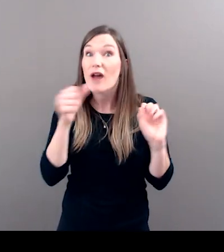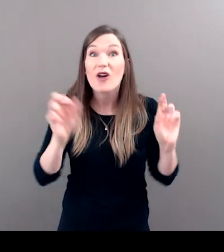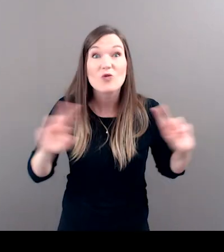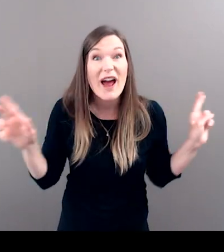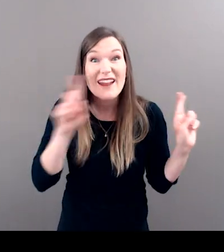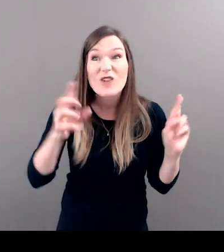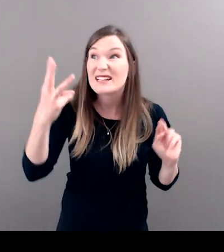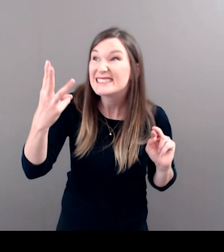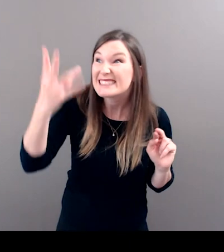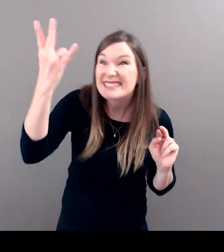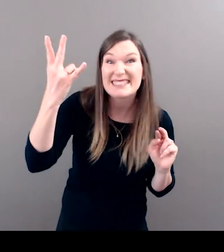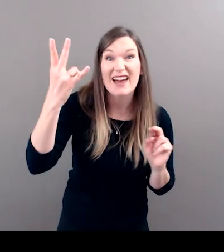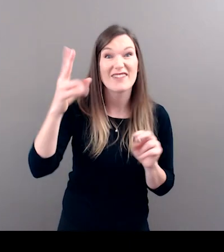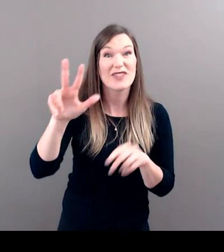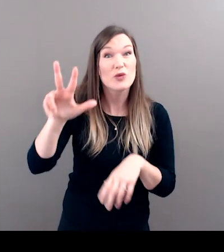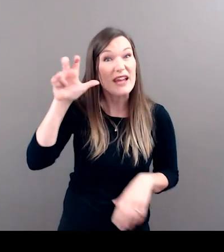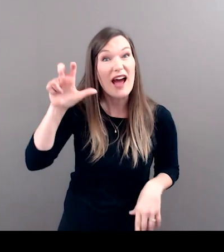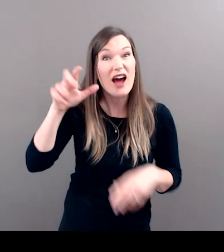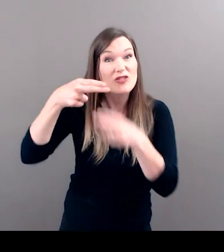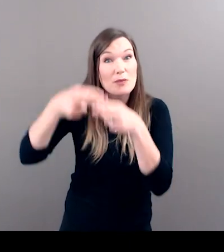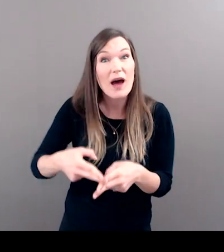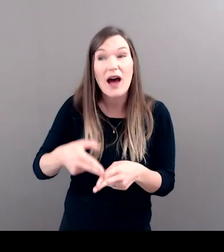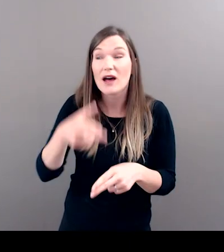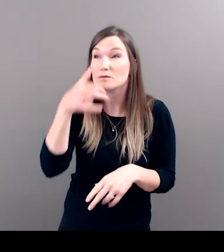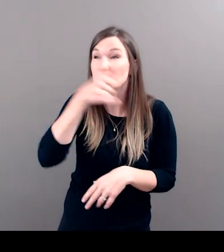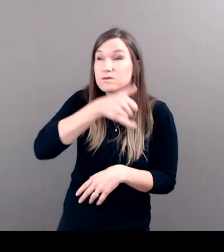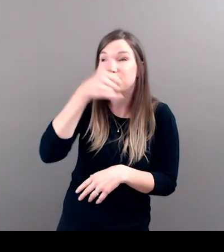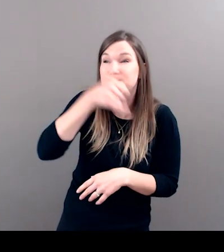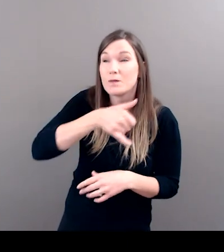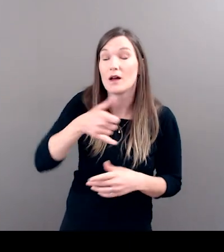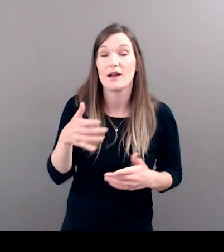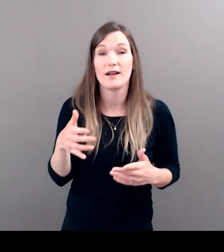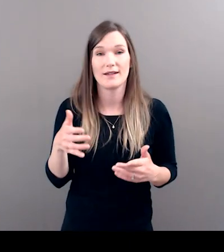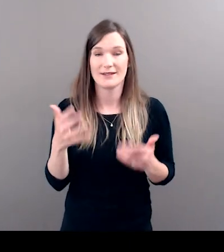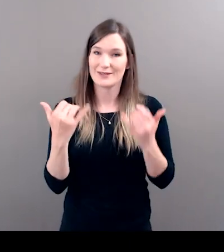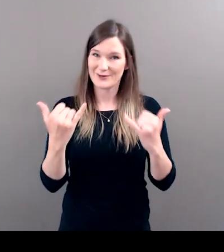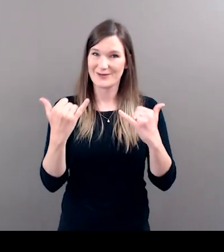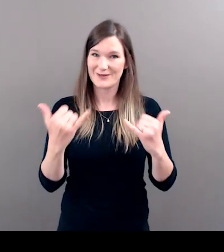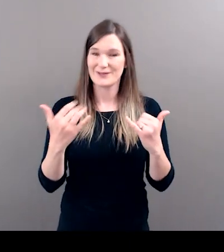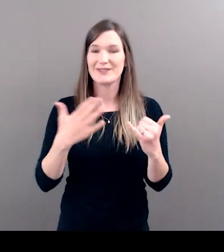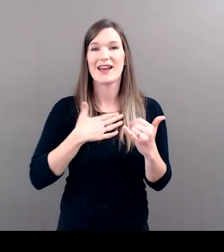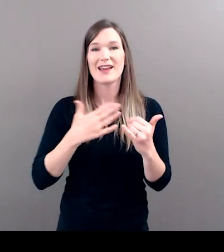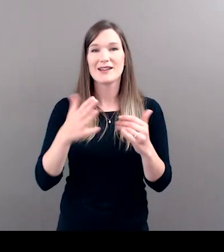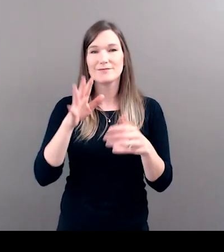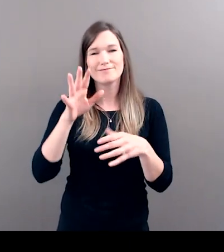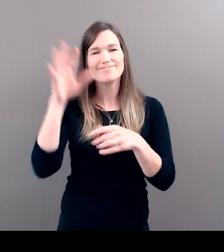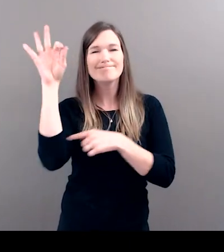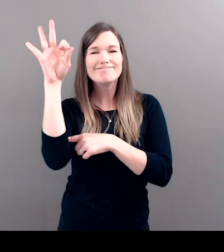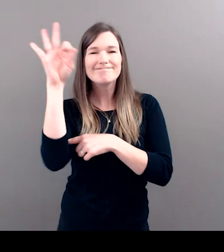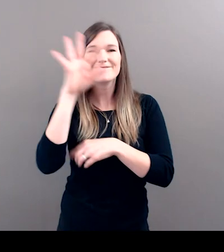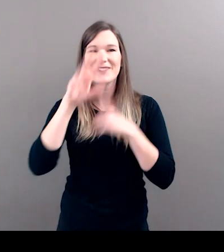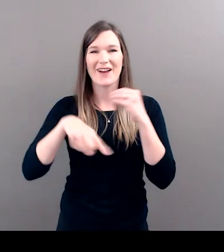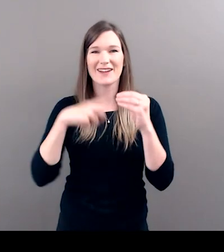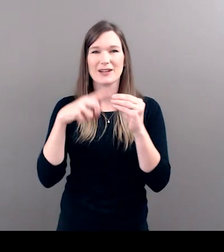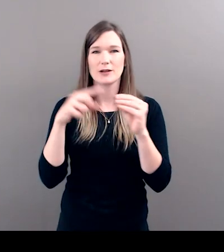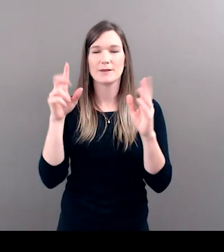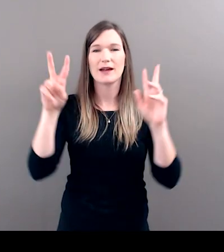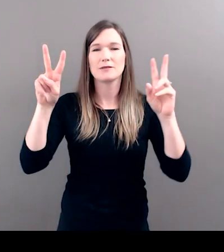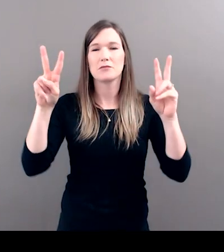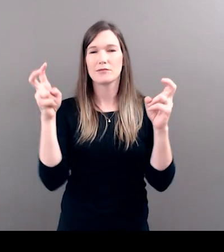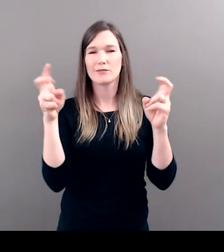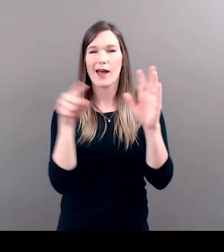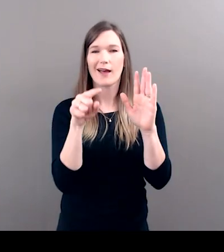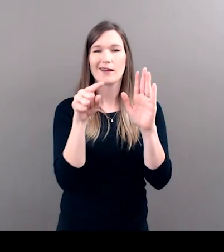pounds. I want to talk to you today about being a giant killer. Because every single one of y'all